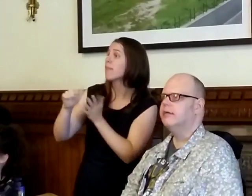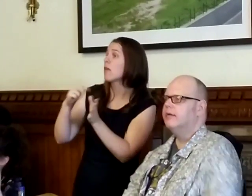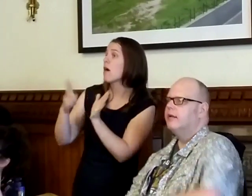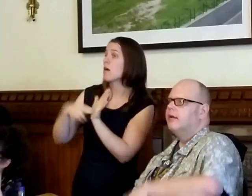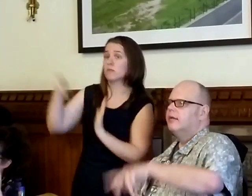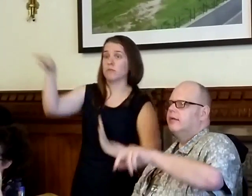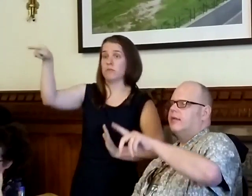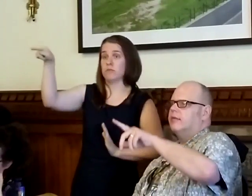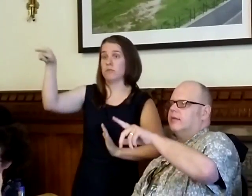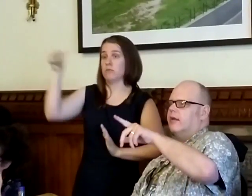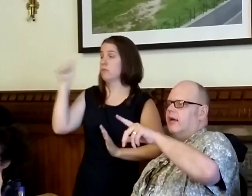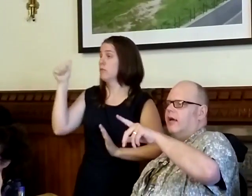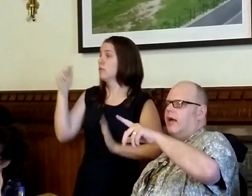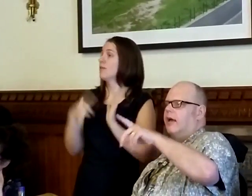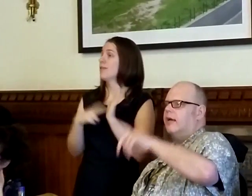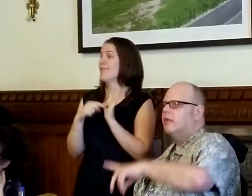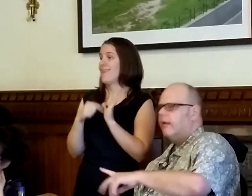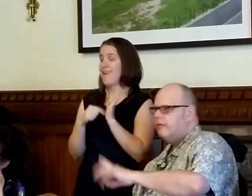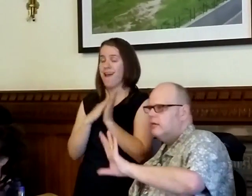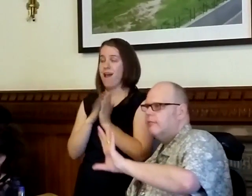Yeah. Nathan.